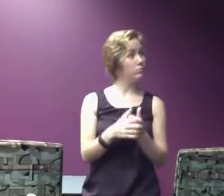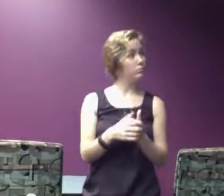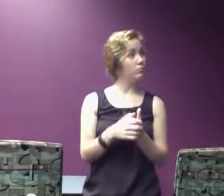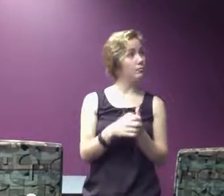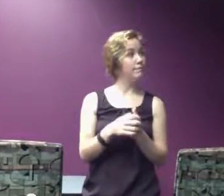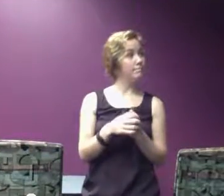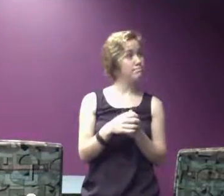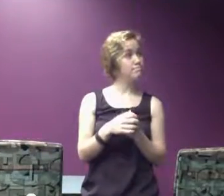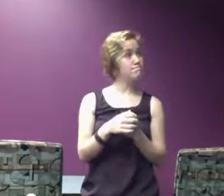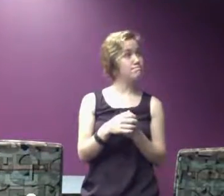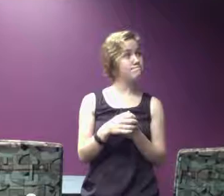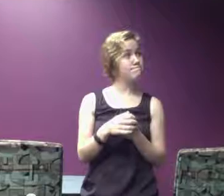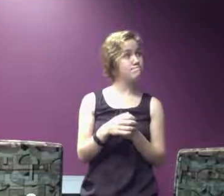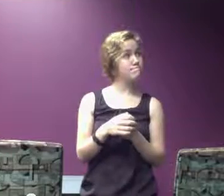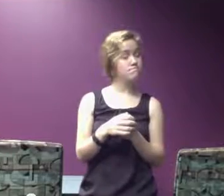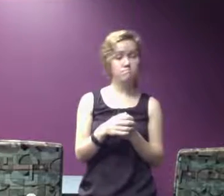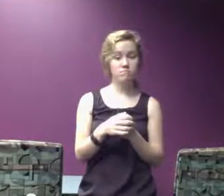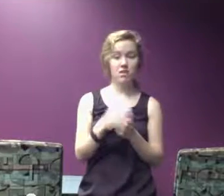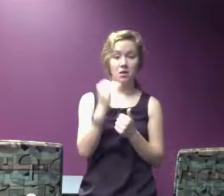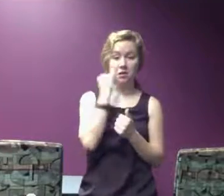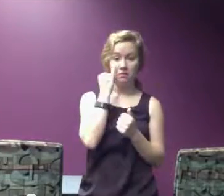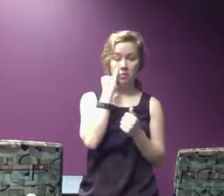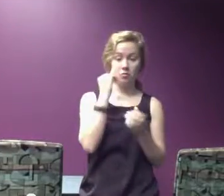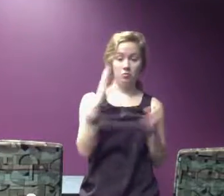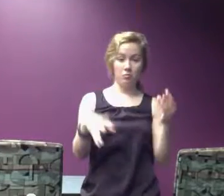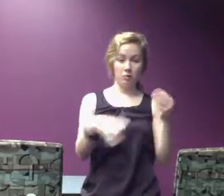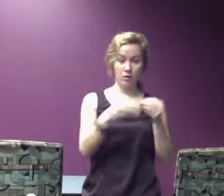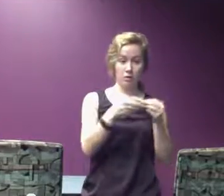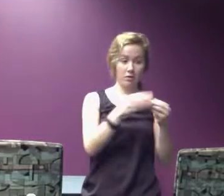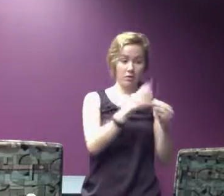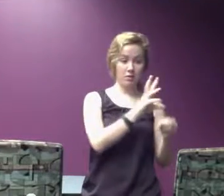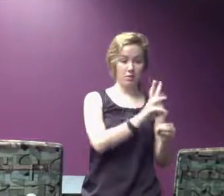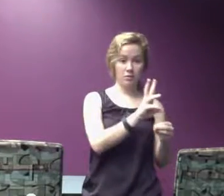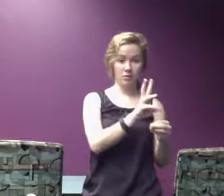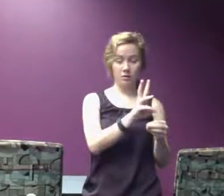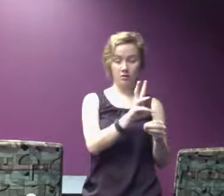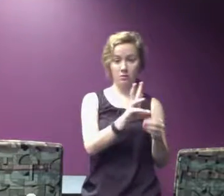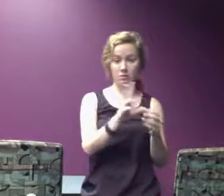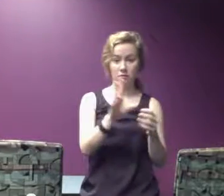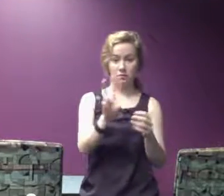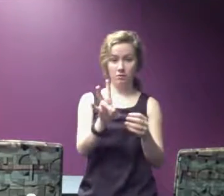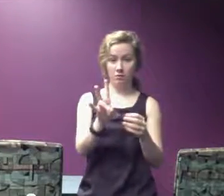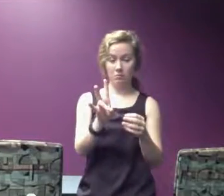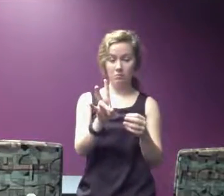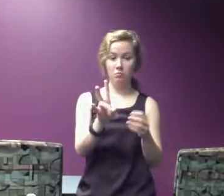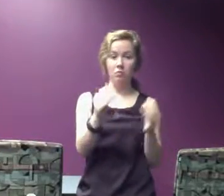Seven times 6? Great, okay. So if you add 6